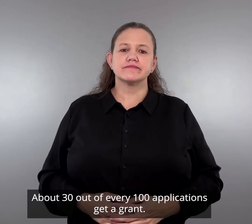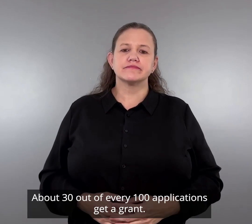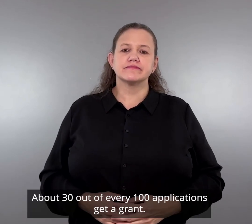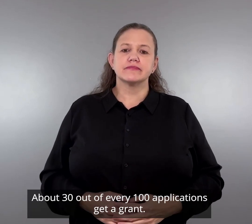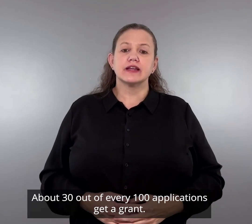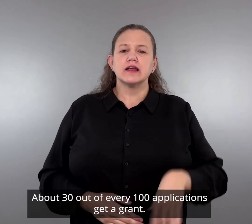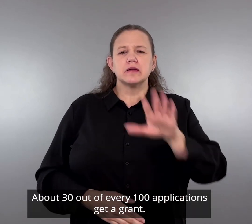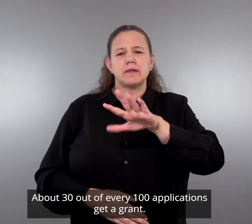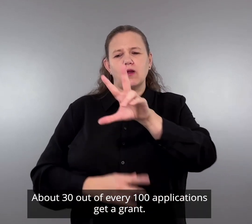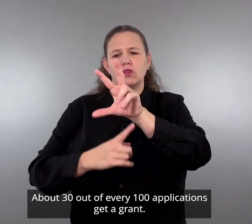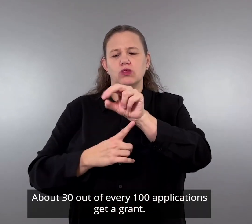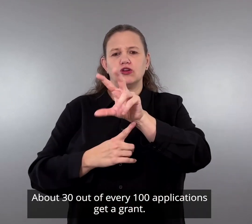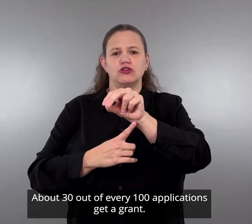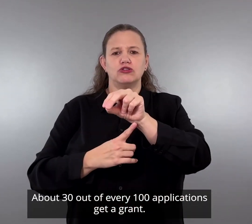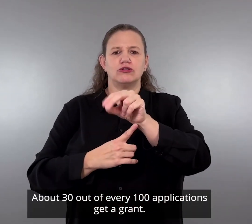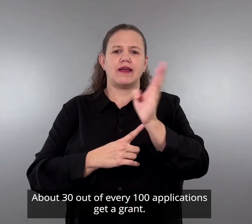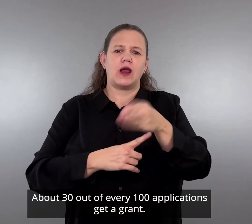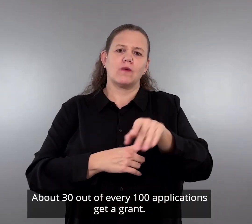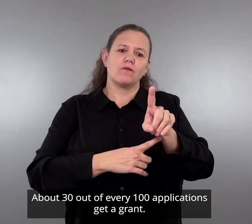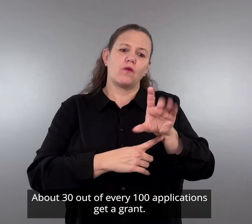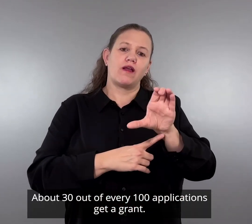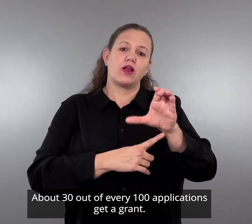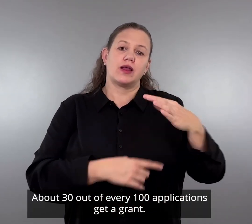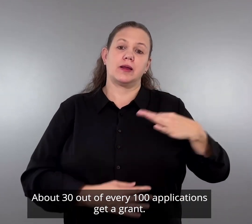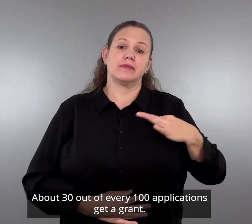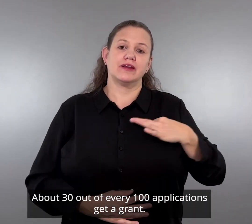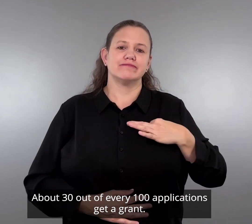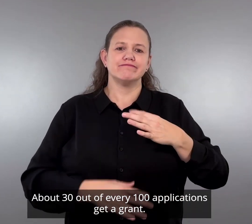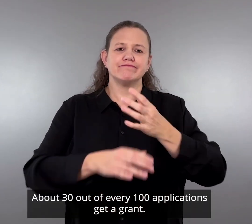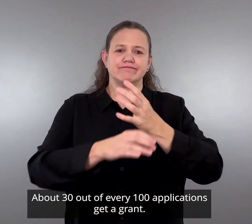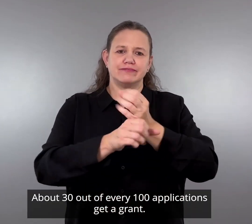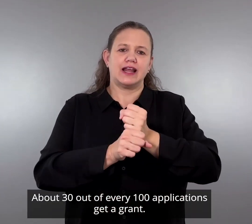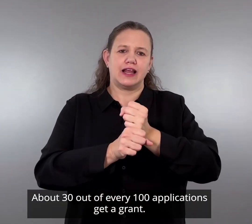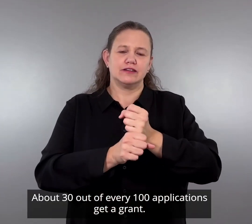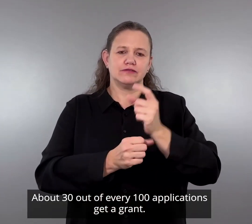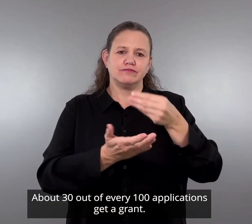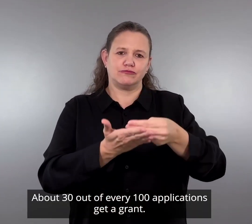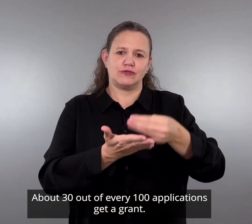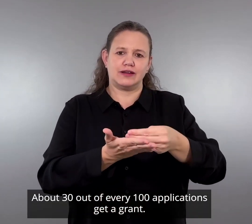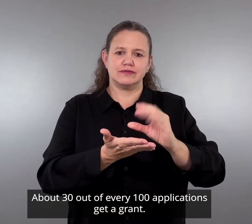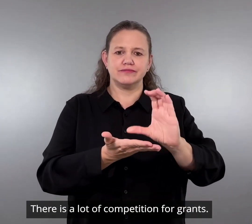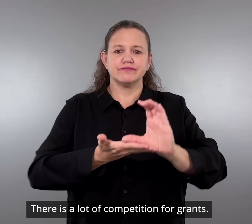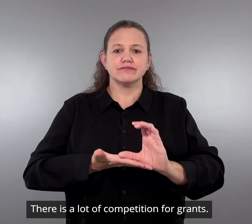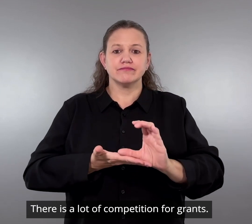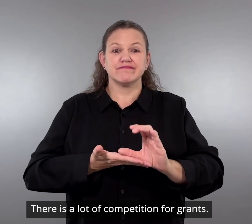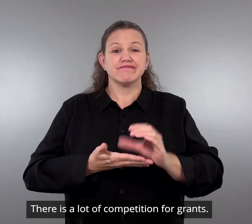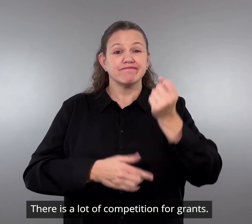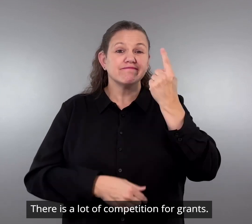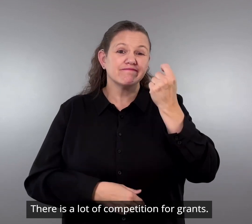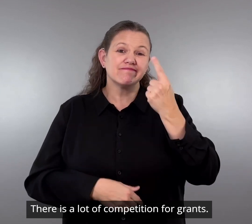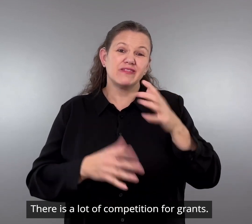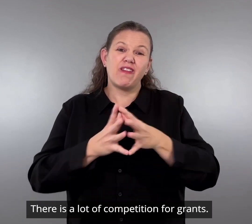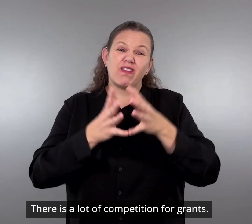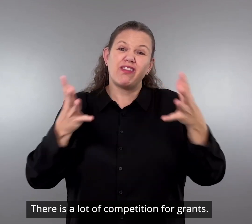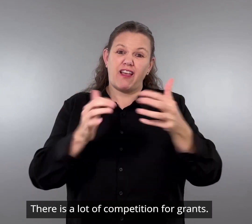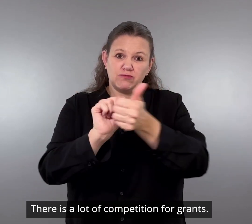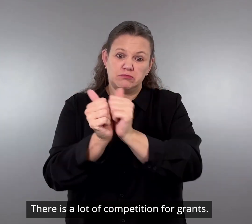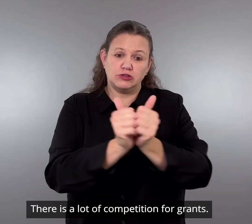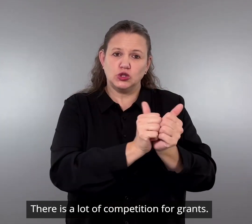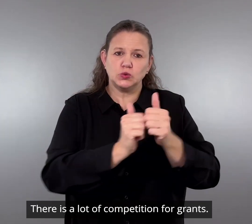About 30 out of every 100 applications get a grant. There is a lot of competition for grants.